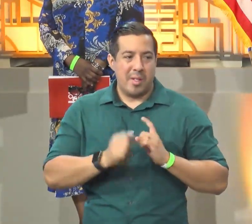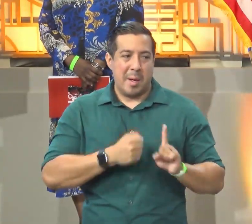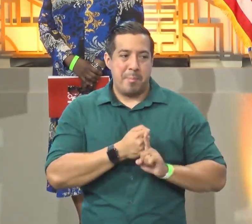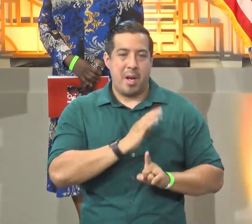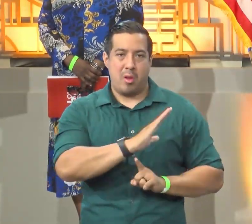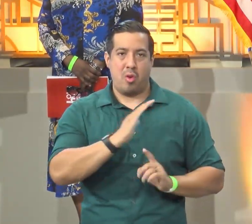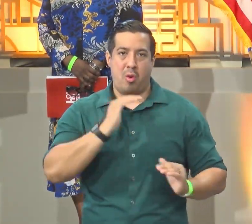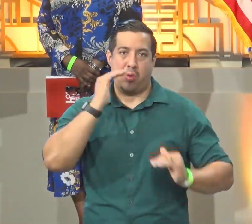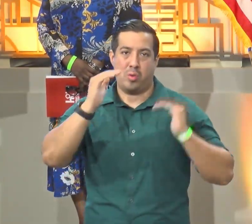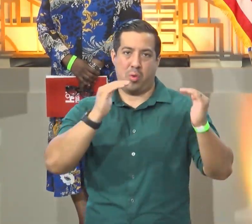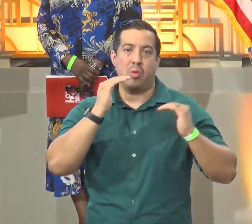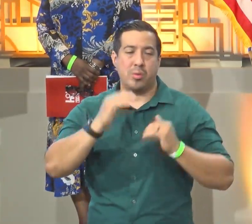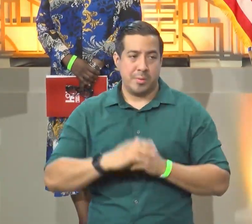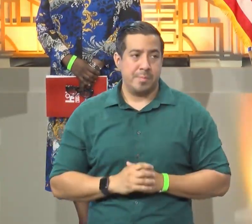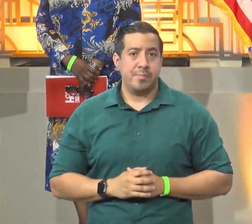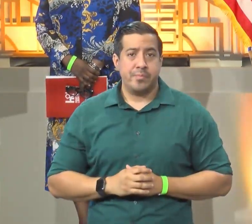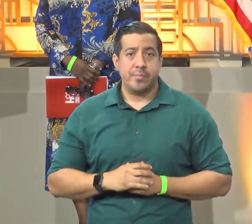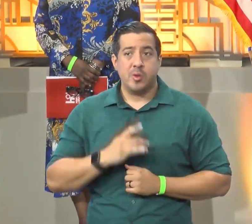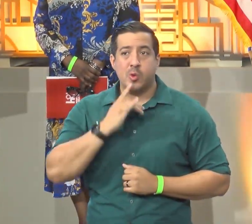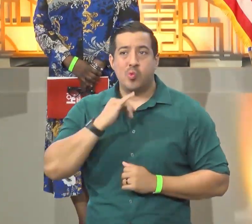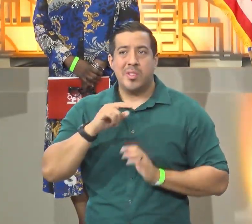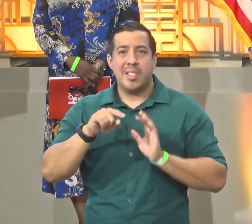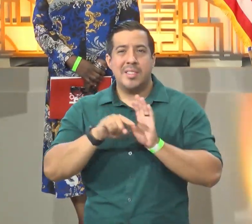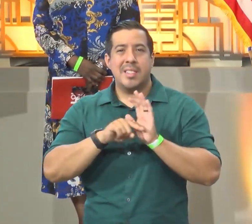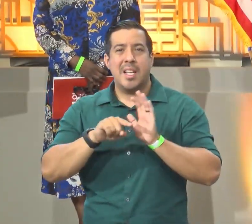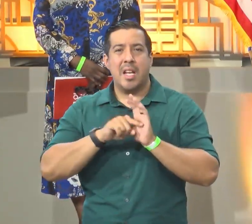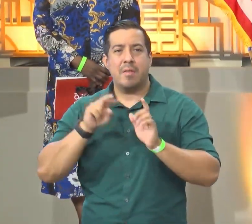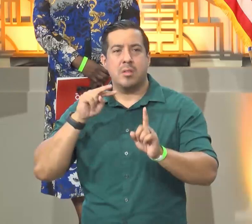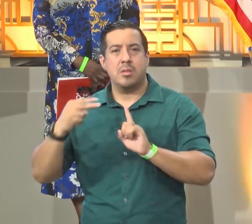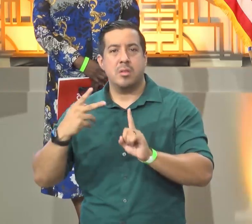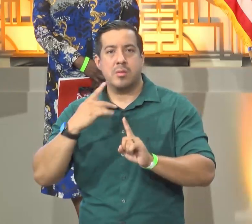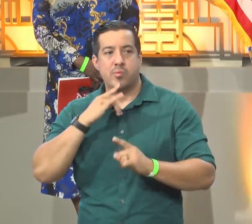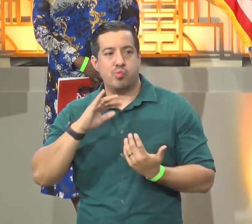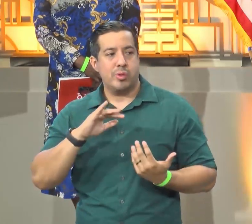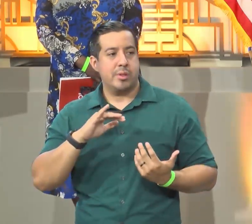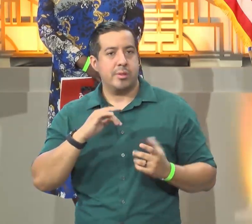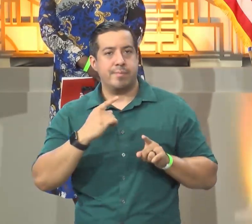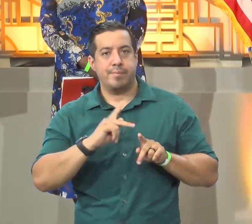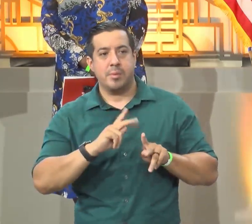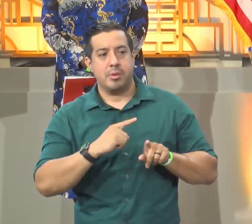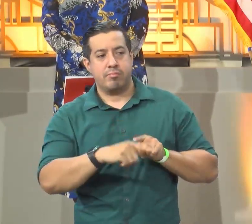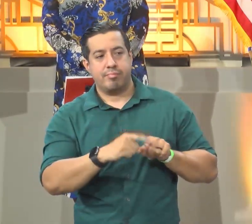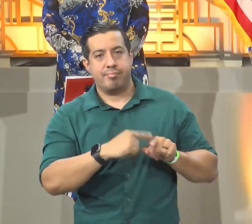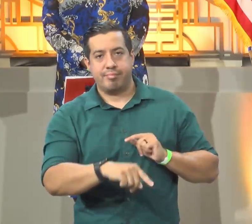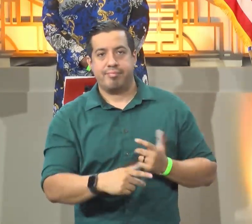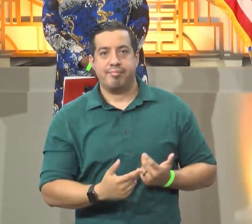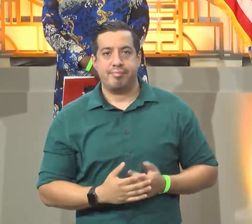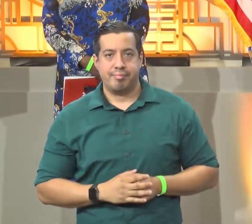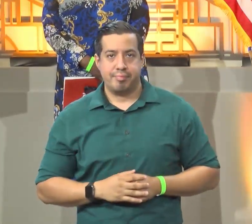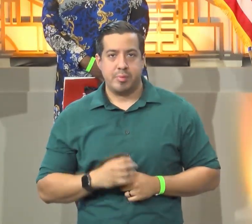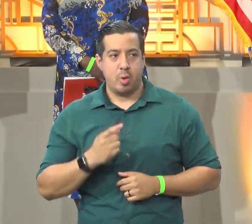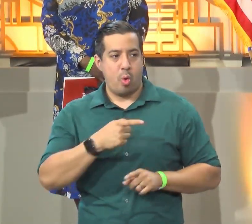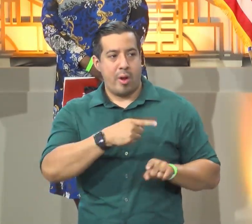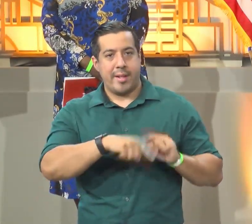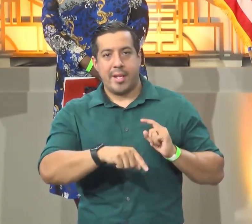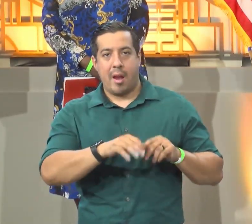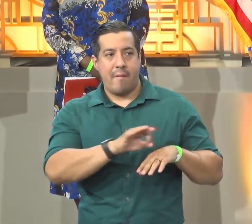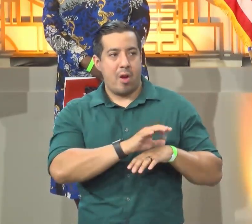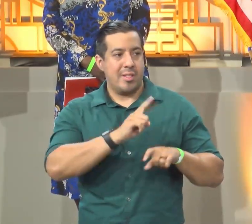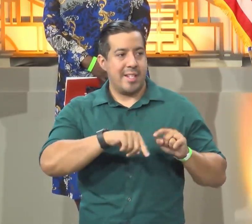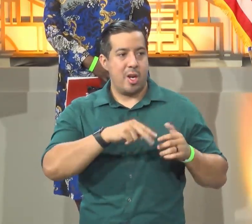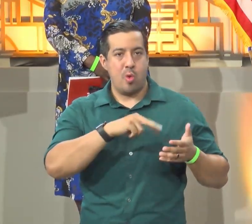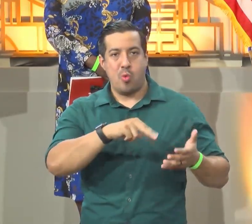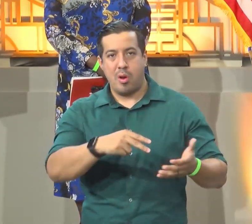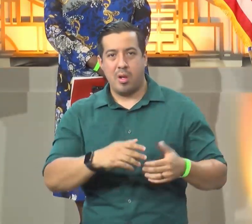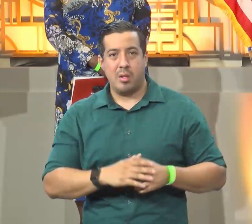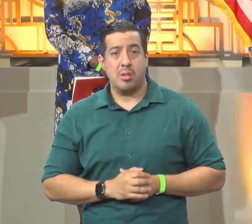adults. There's a negative stigma, shame, and insecurity associated with being functionally illiterate.